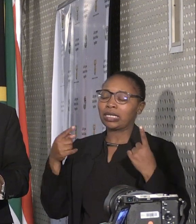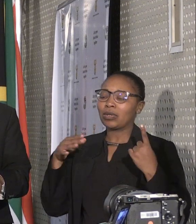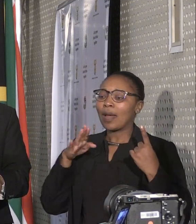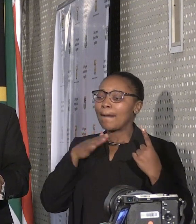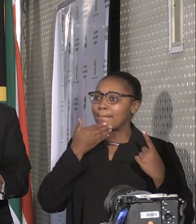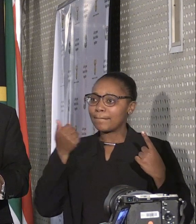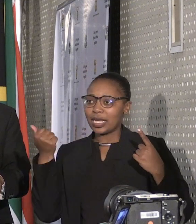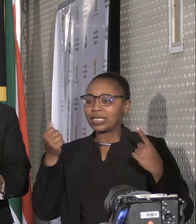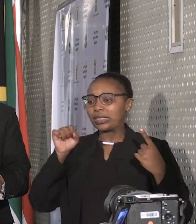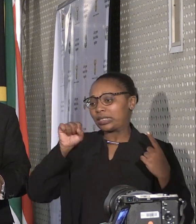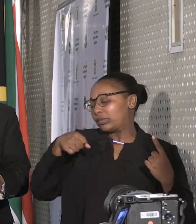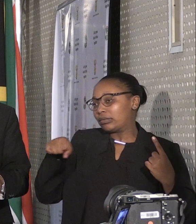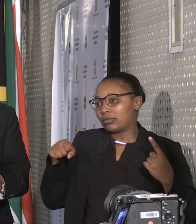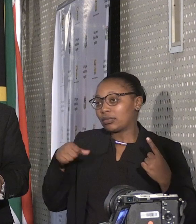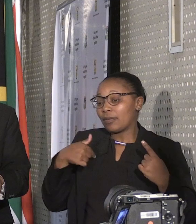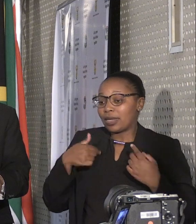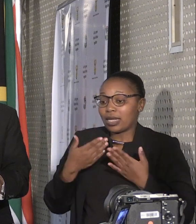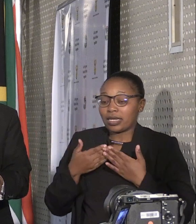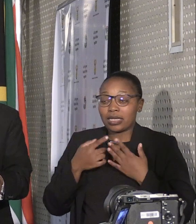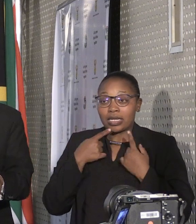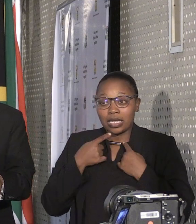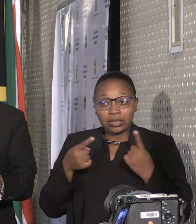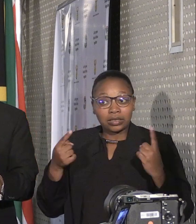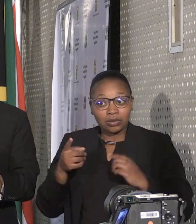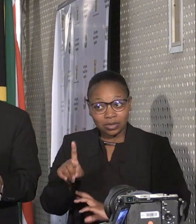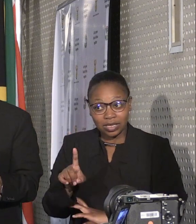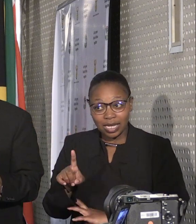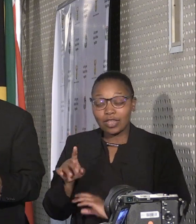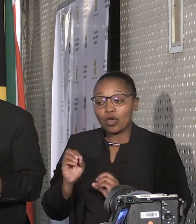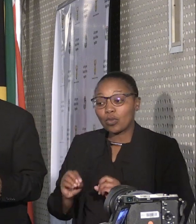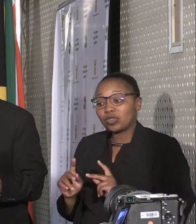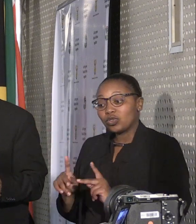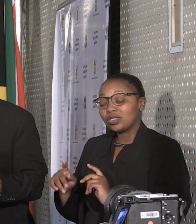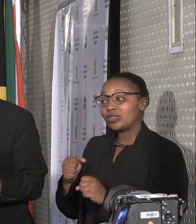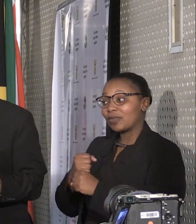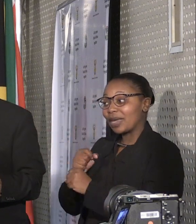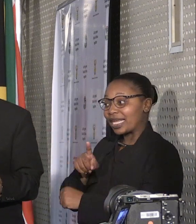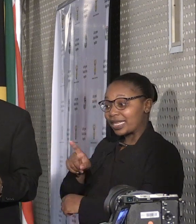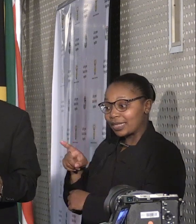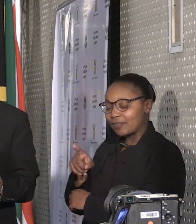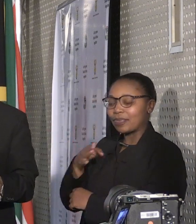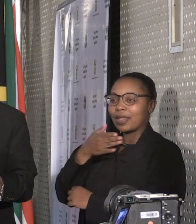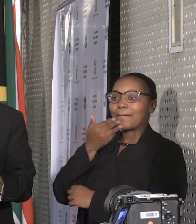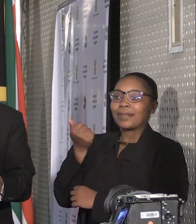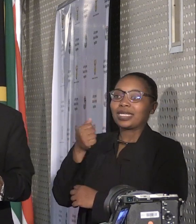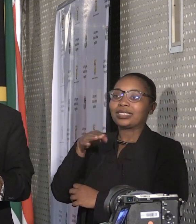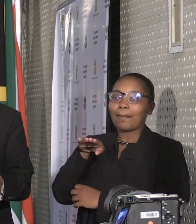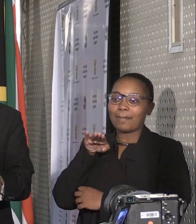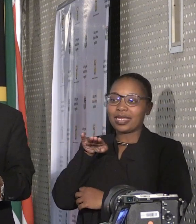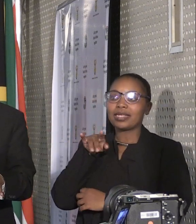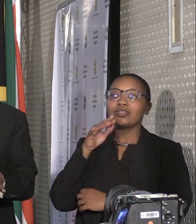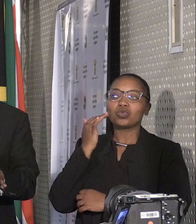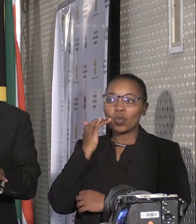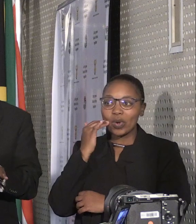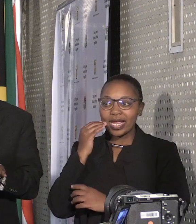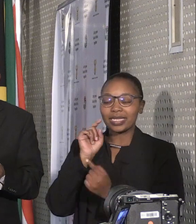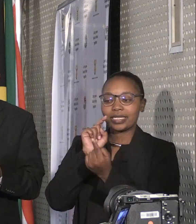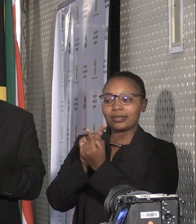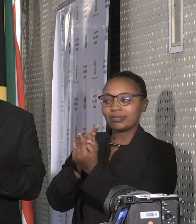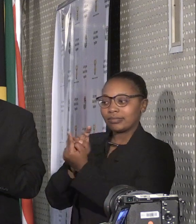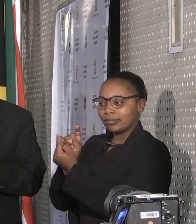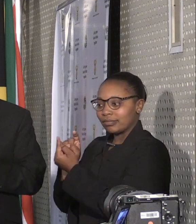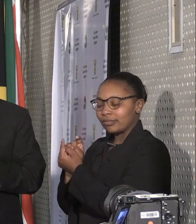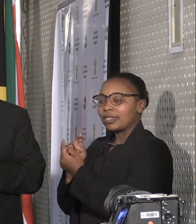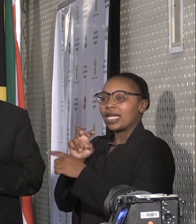an opportunity for making it the best bank lies exactly in there when those needs are met.